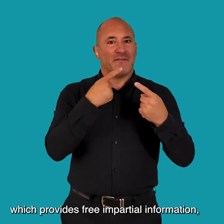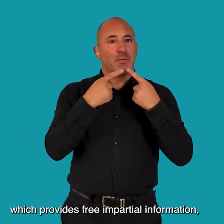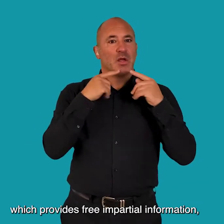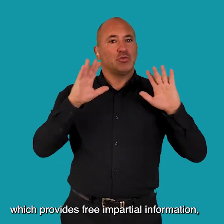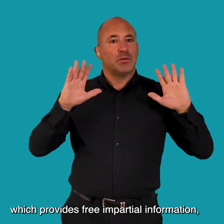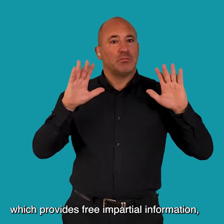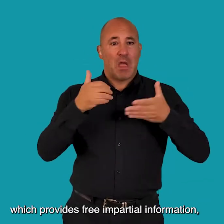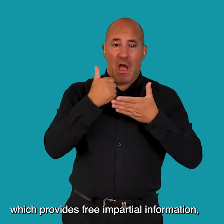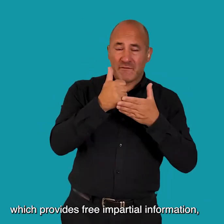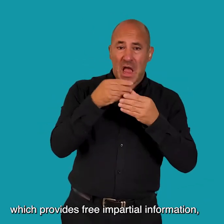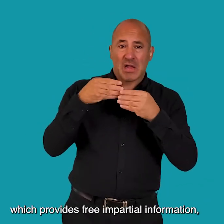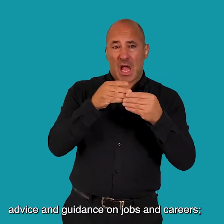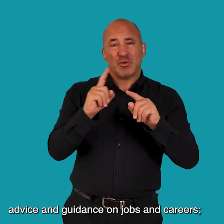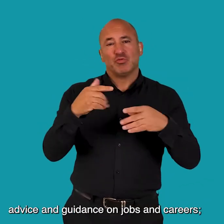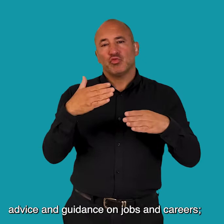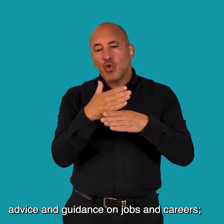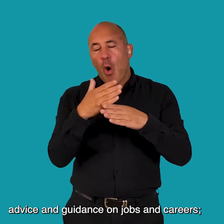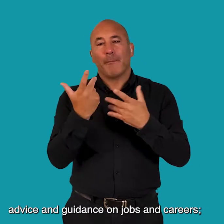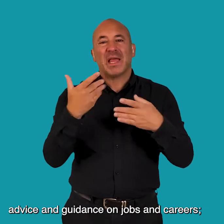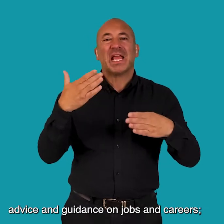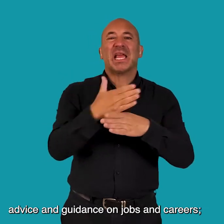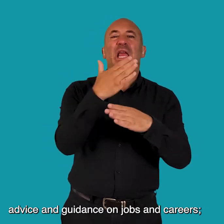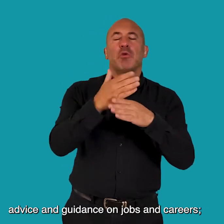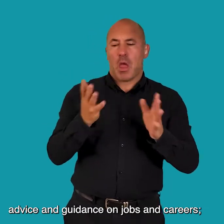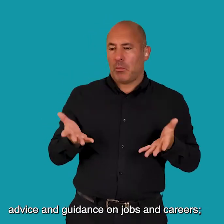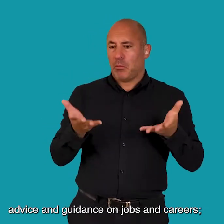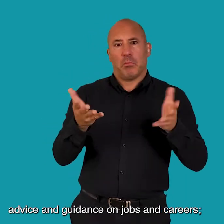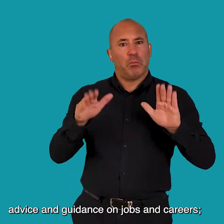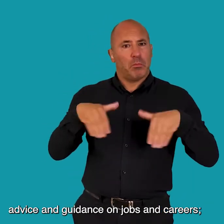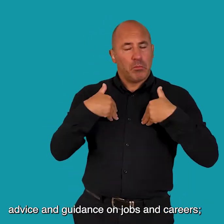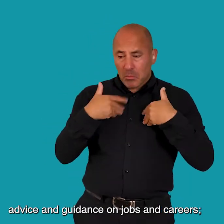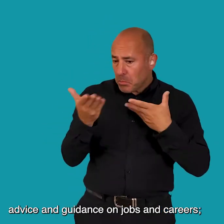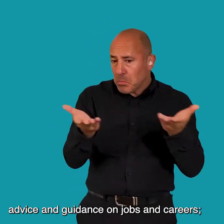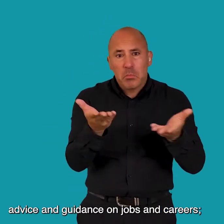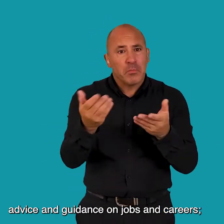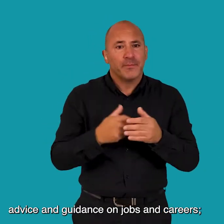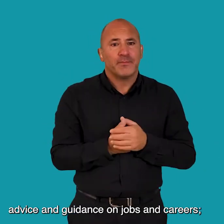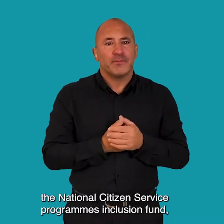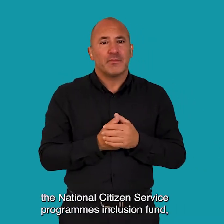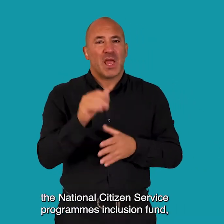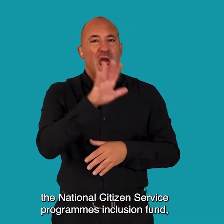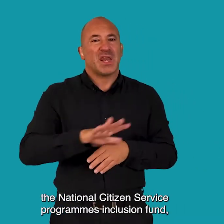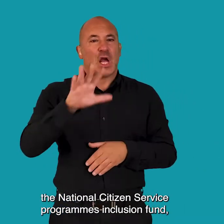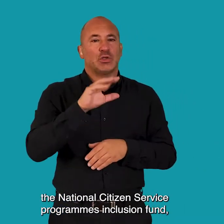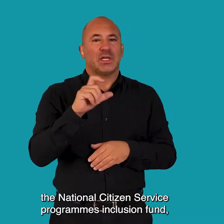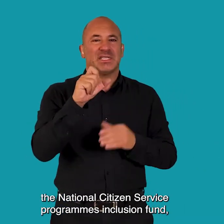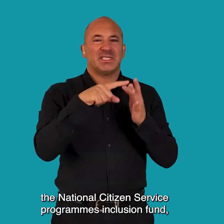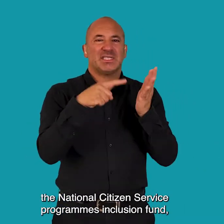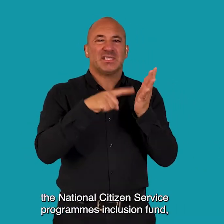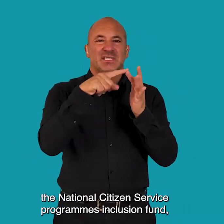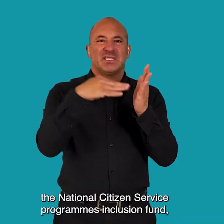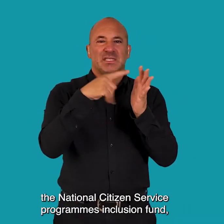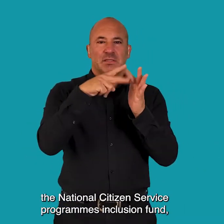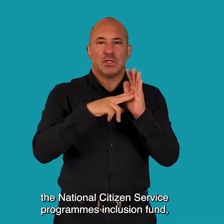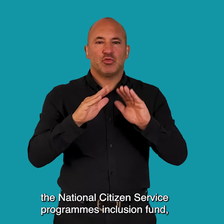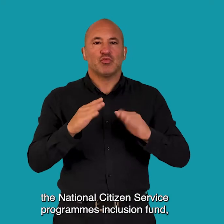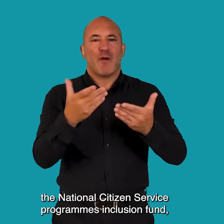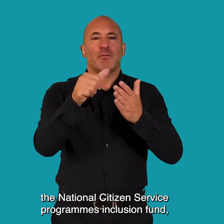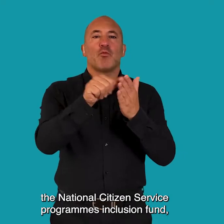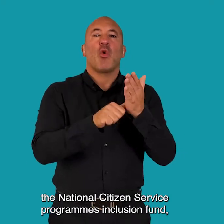impartial information, advice and guidance on jobs and careers. The National Citizen Service Programme's Inclusion